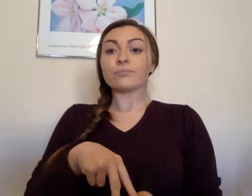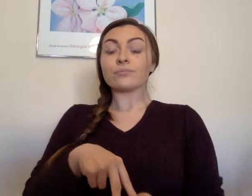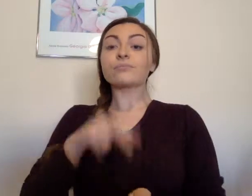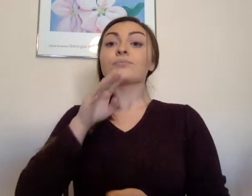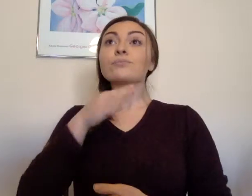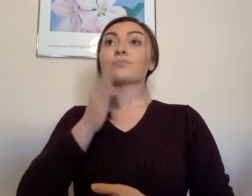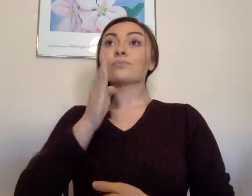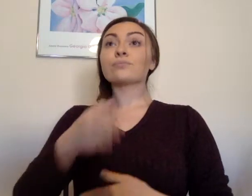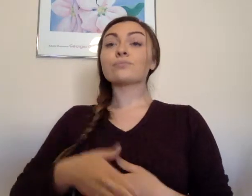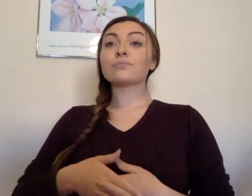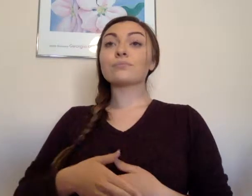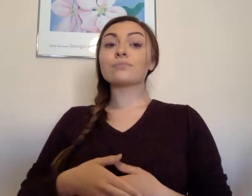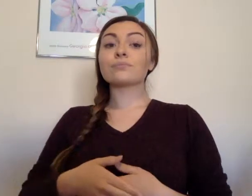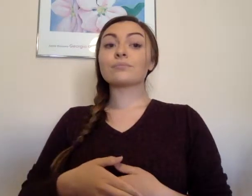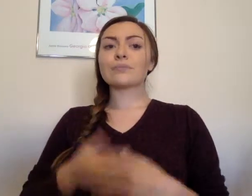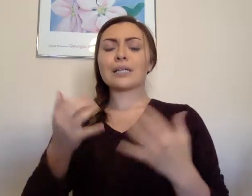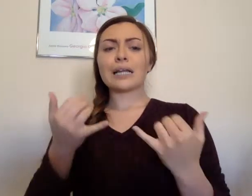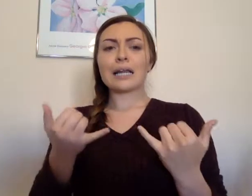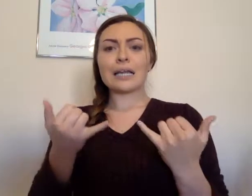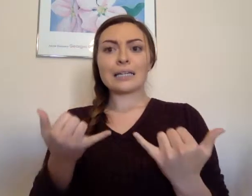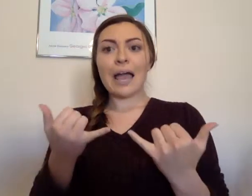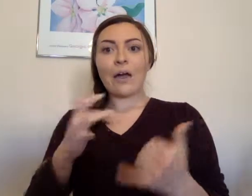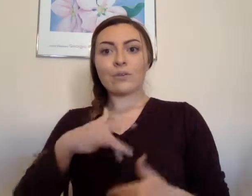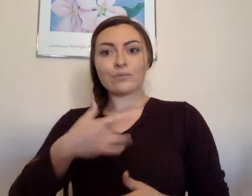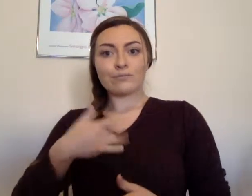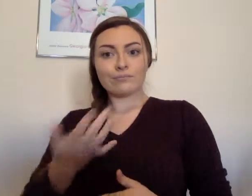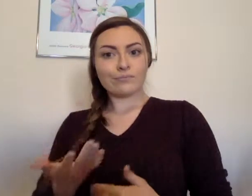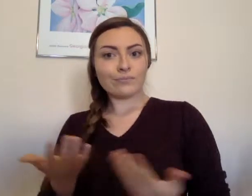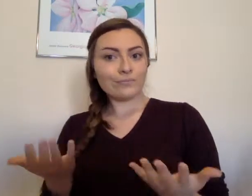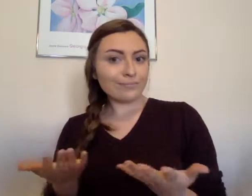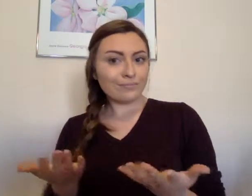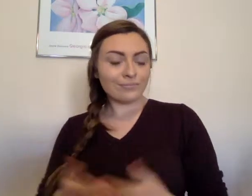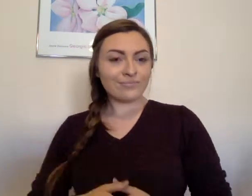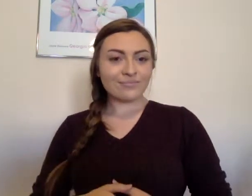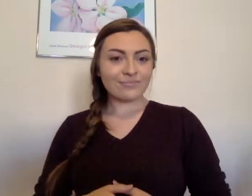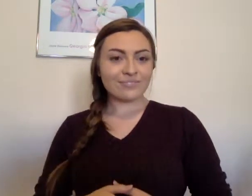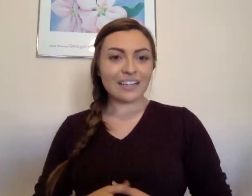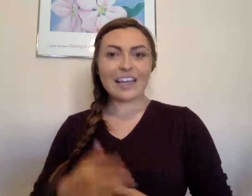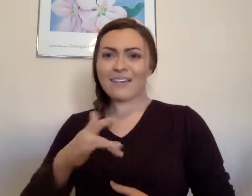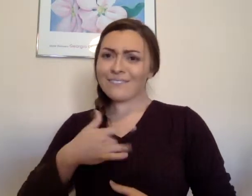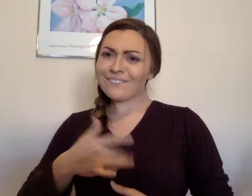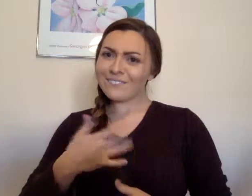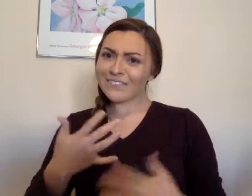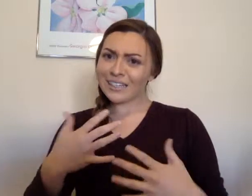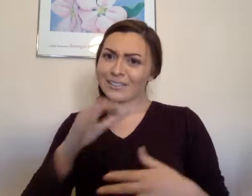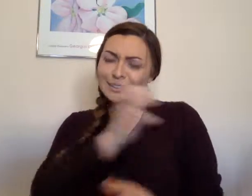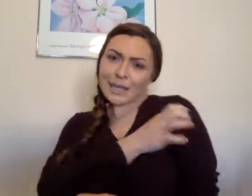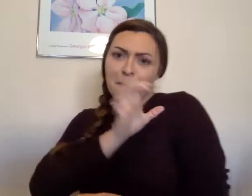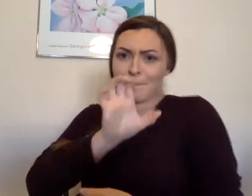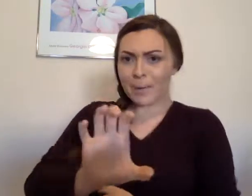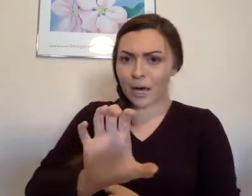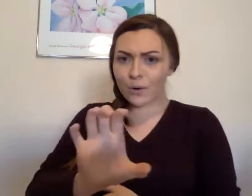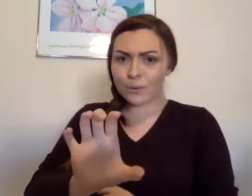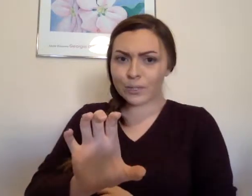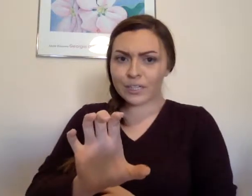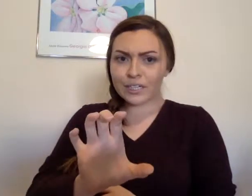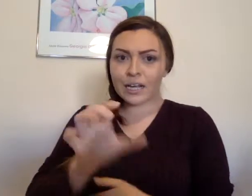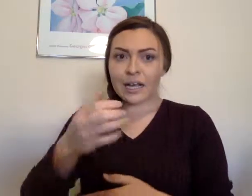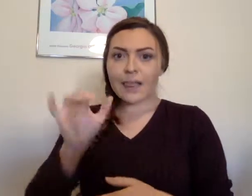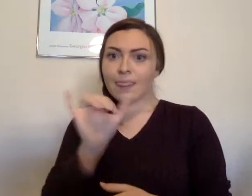level. Now, how does that feel? It feels empowered, like I'm awake, I can do